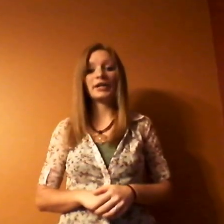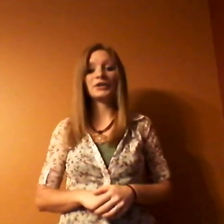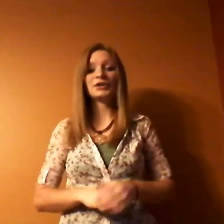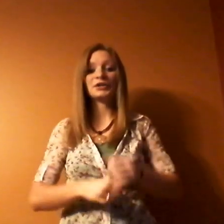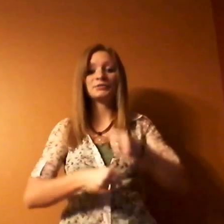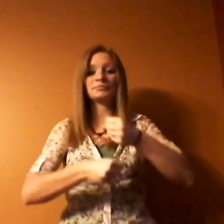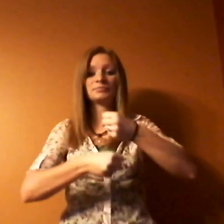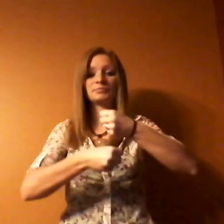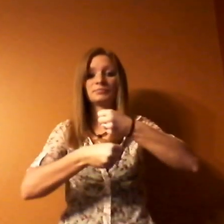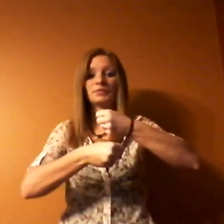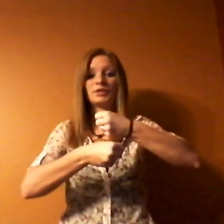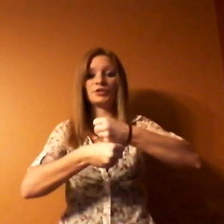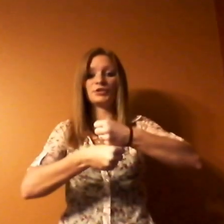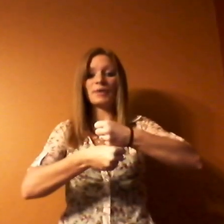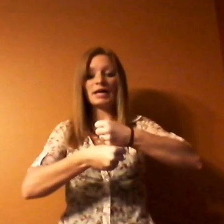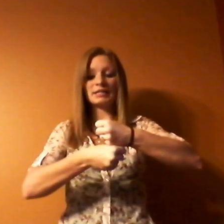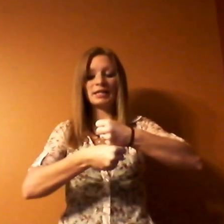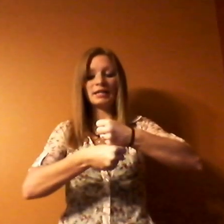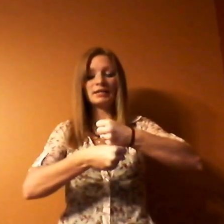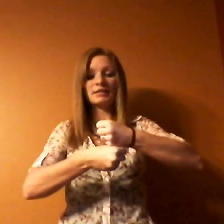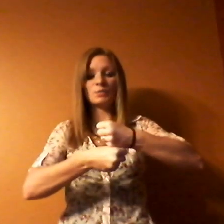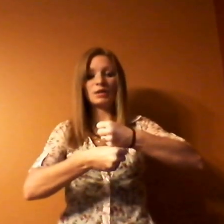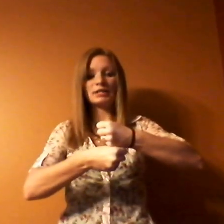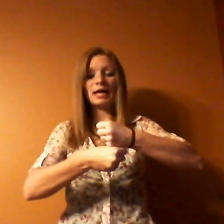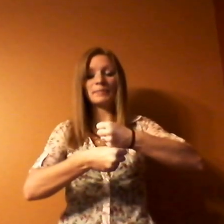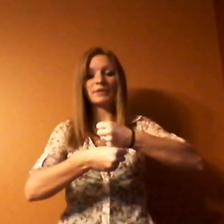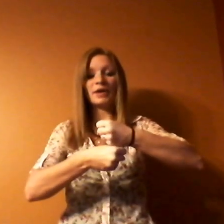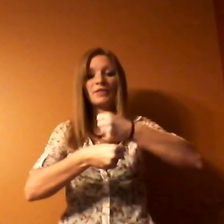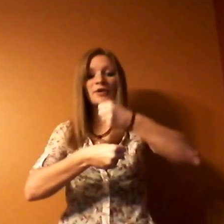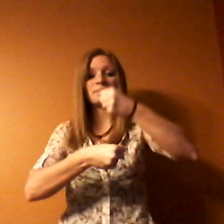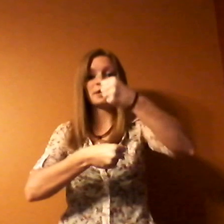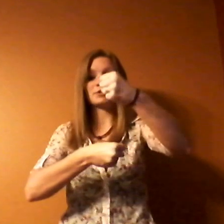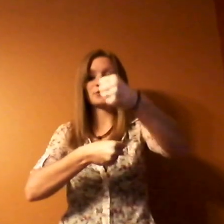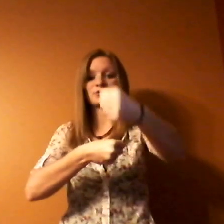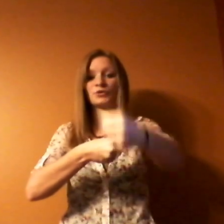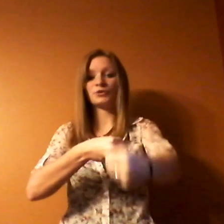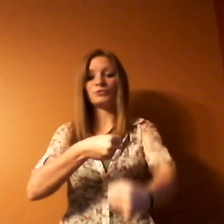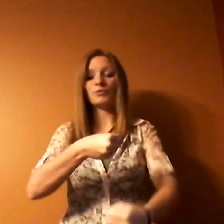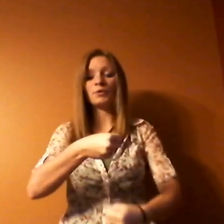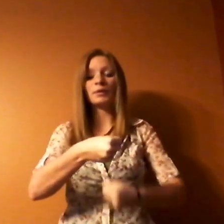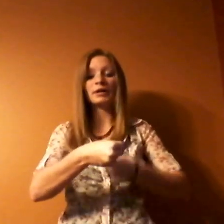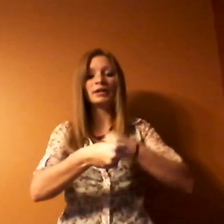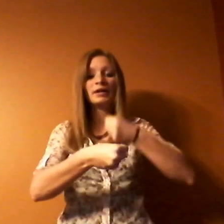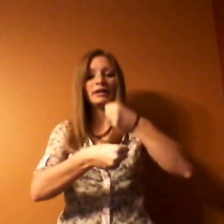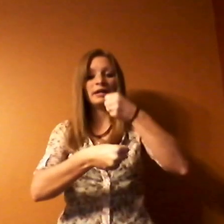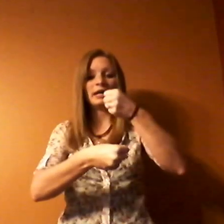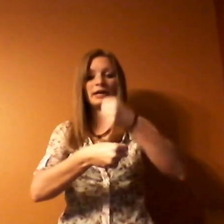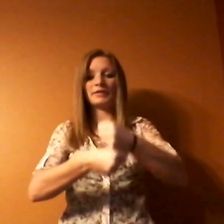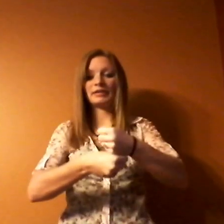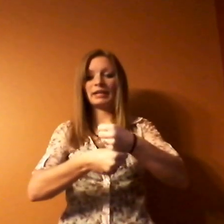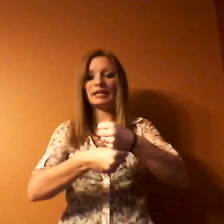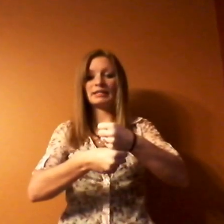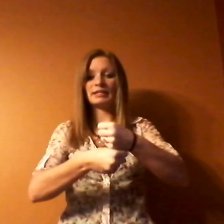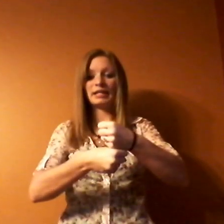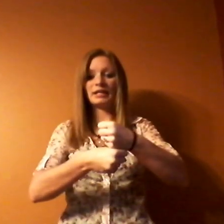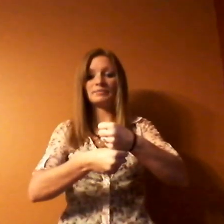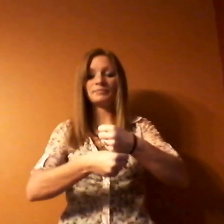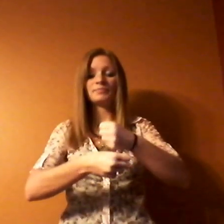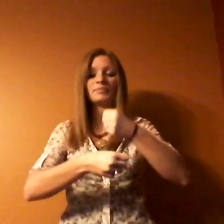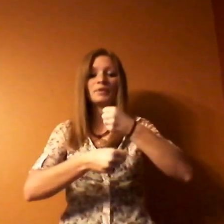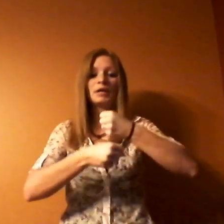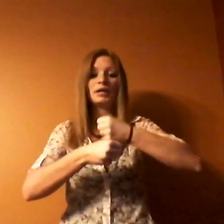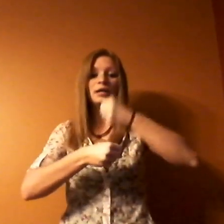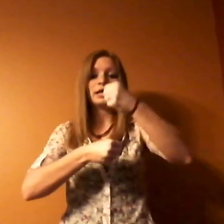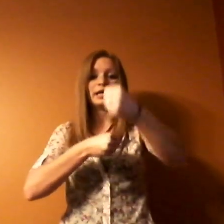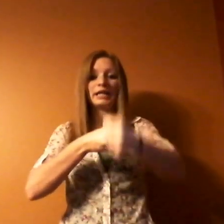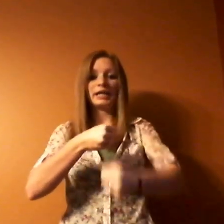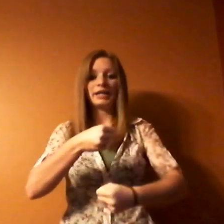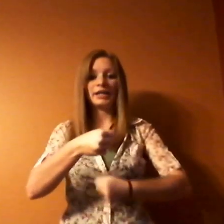Year, 2 S hands, one on top of the other, makes a circle forward, and then lands again.